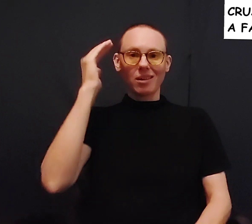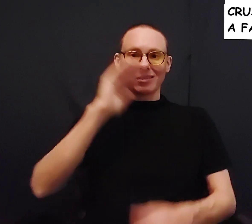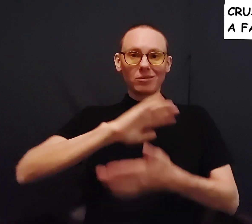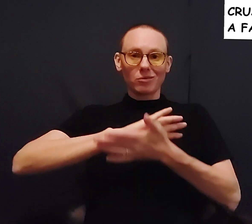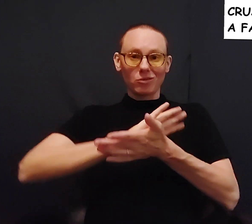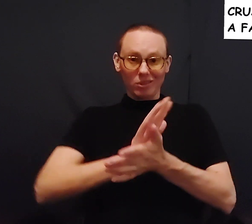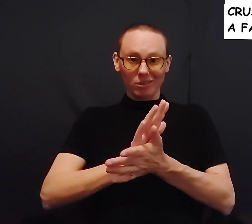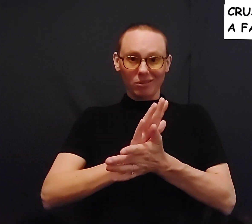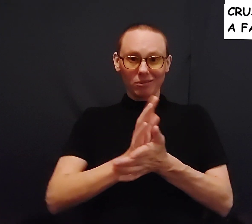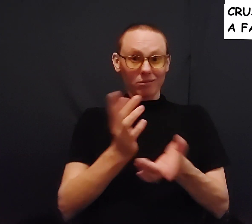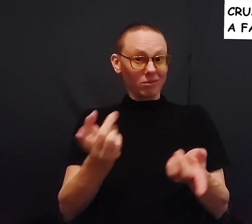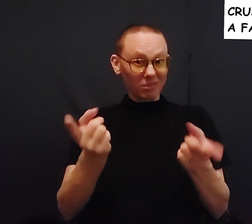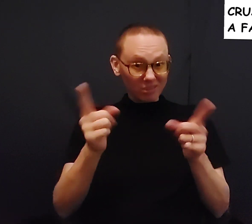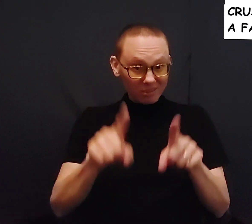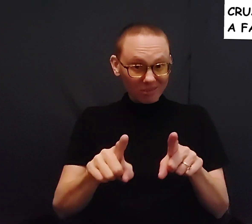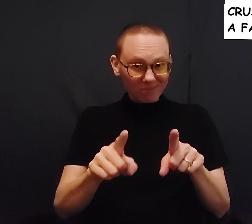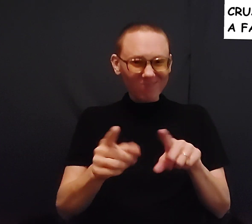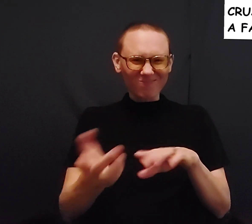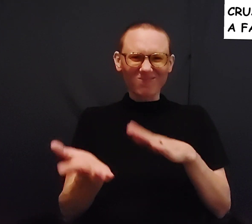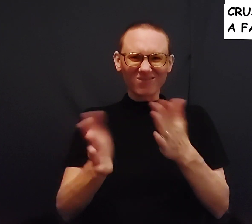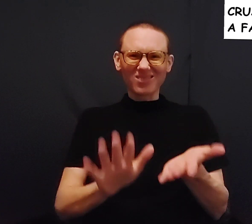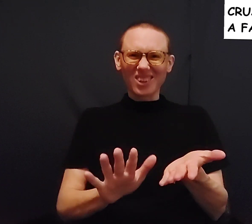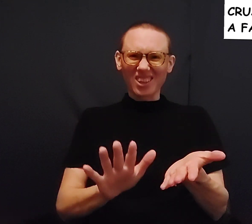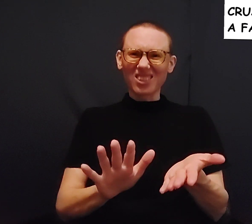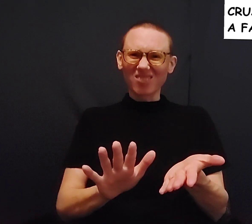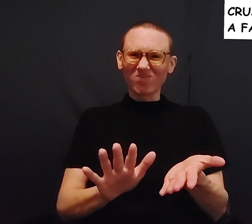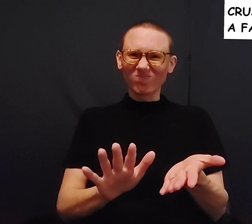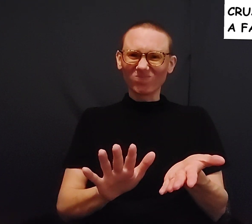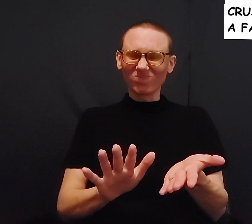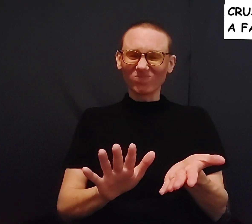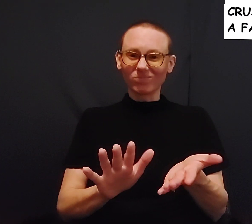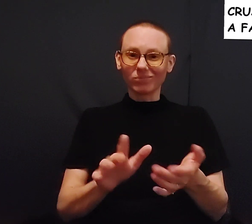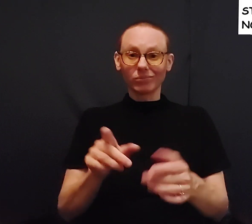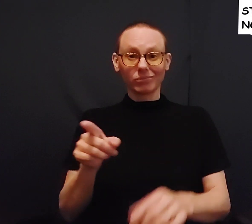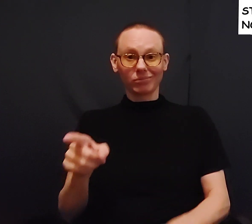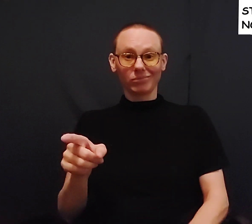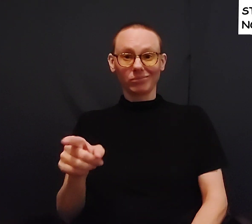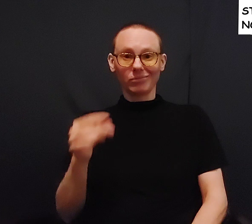Crushing a head is a fatal blow.